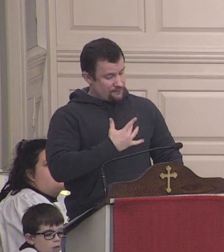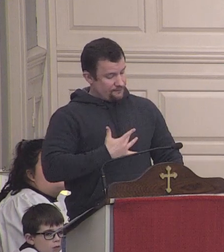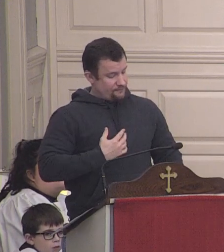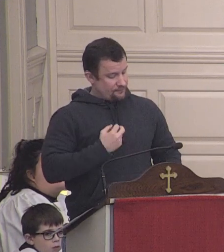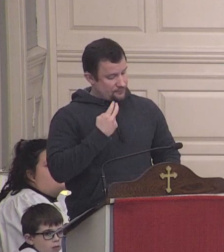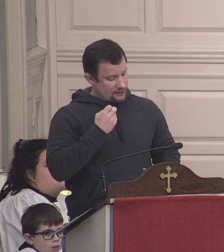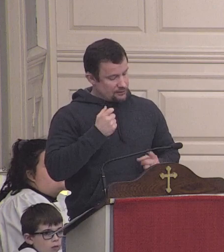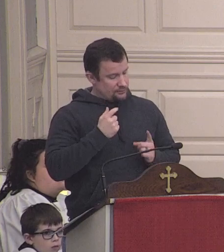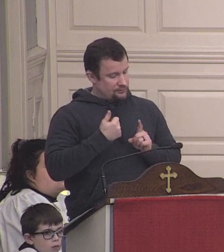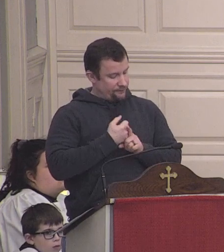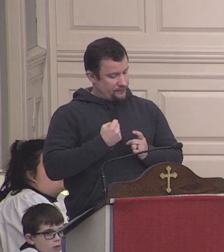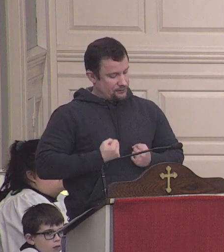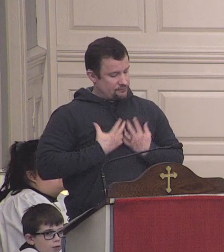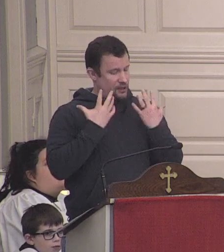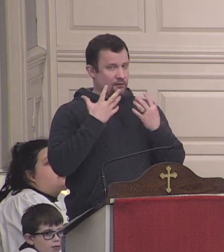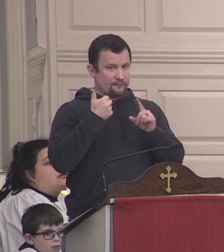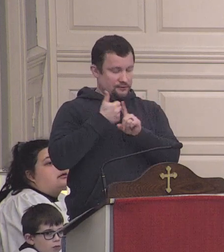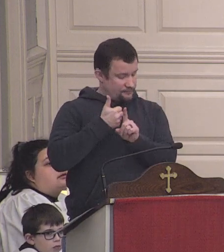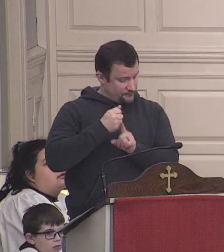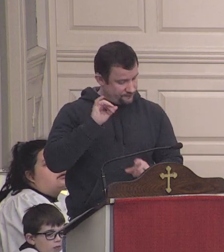grasped.